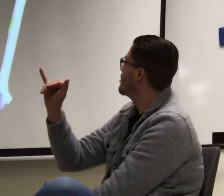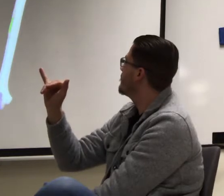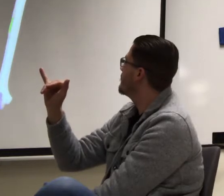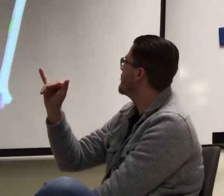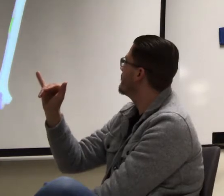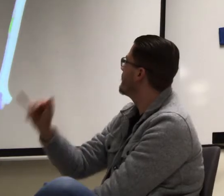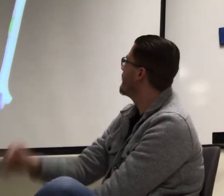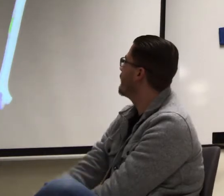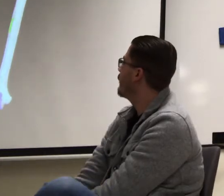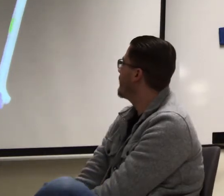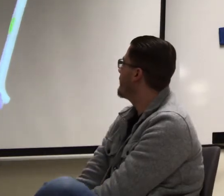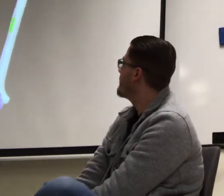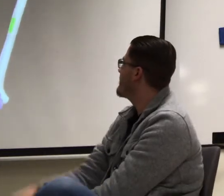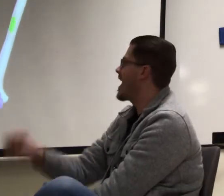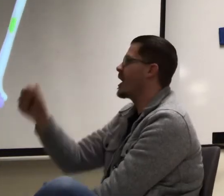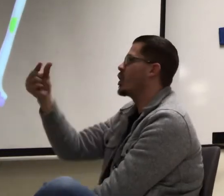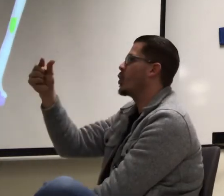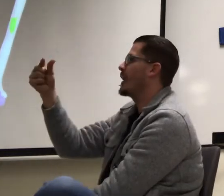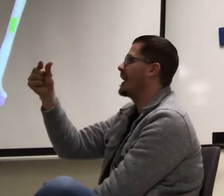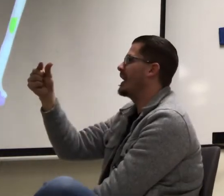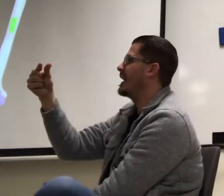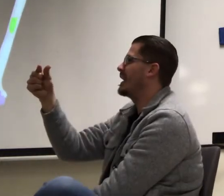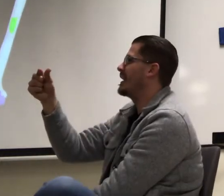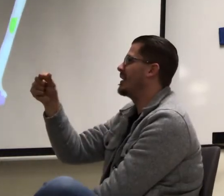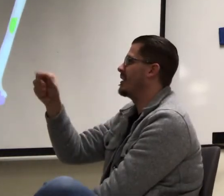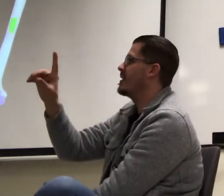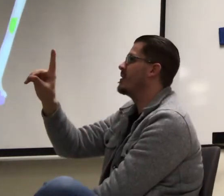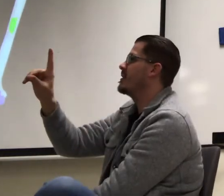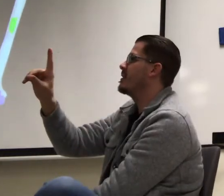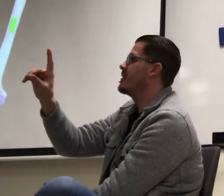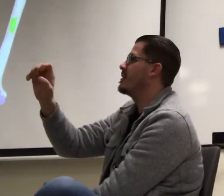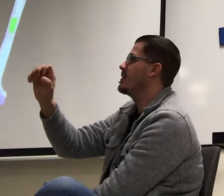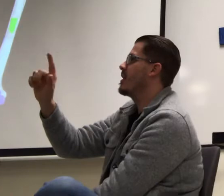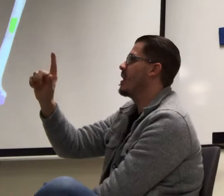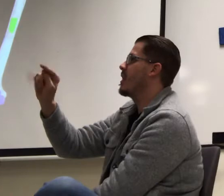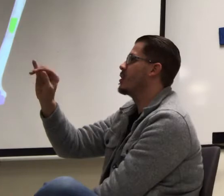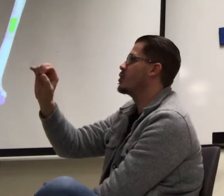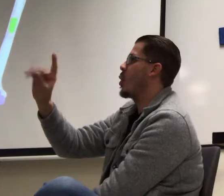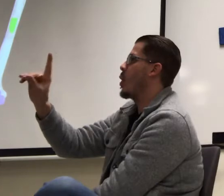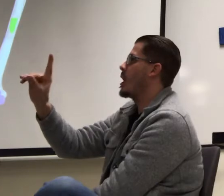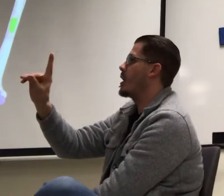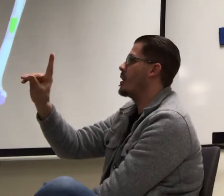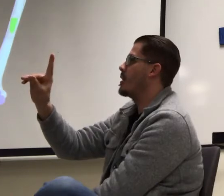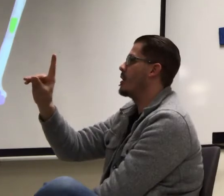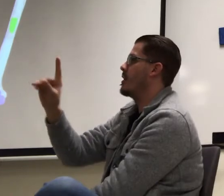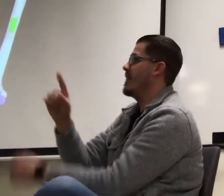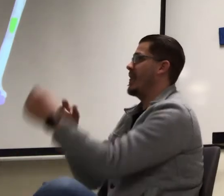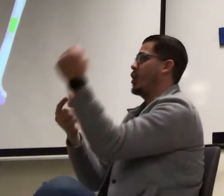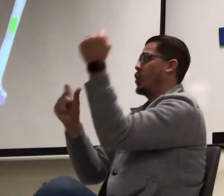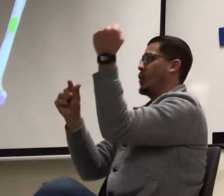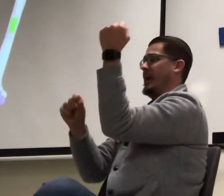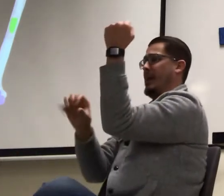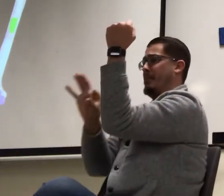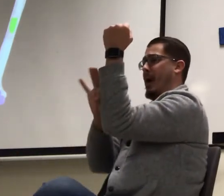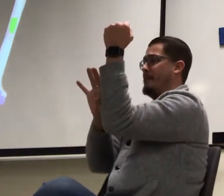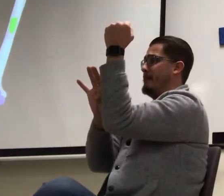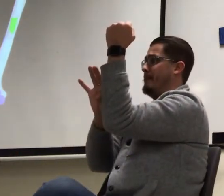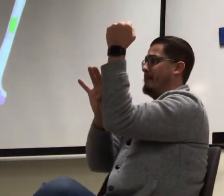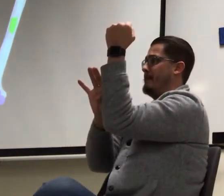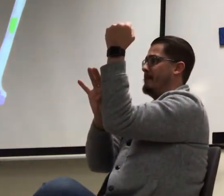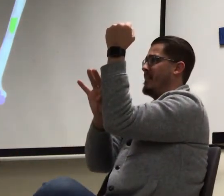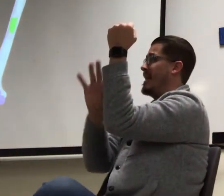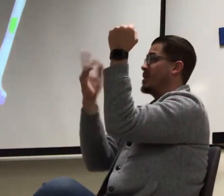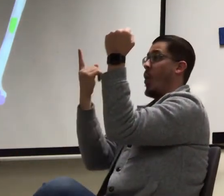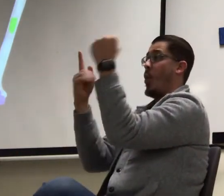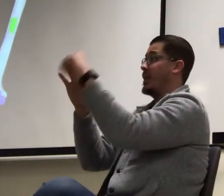so kind of turn it to the side. You can see that little green bump in the middle. It's the only surface feature that's kind of